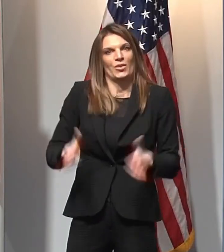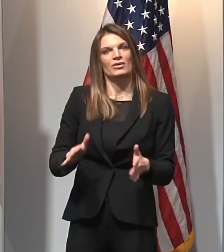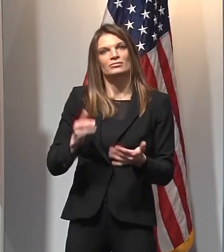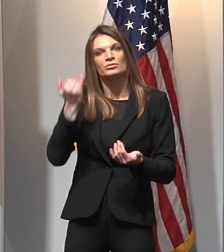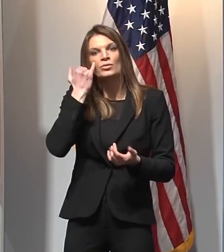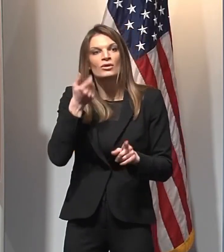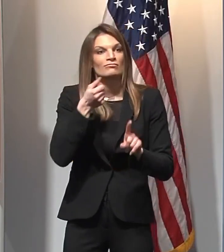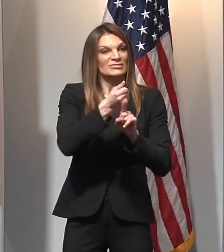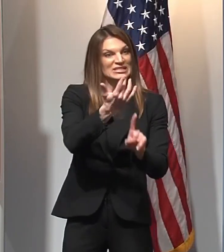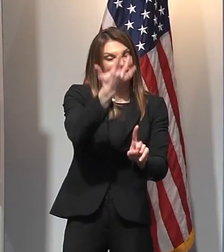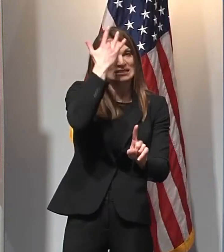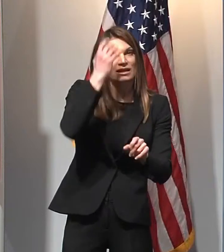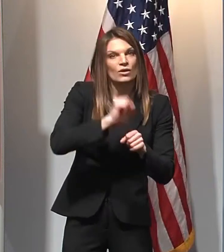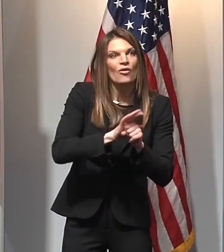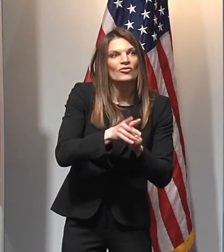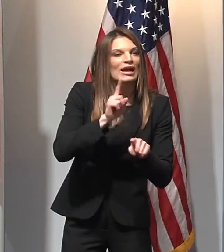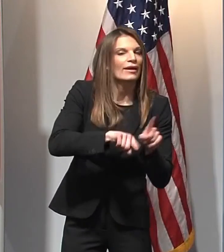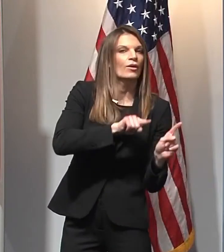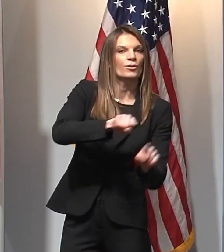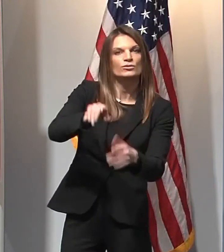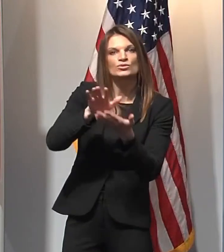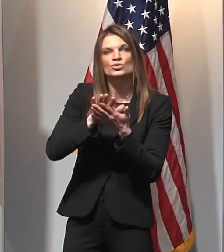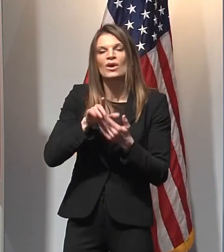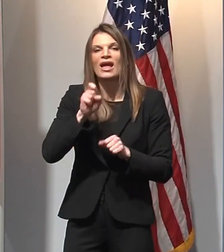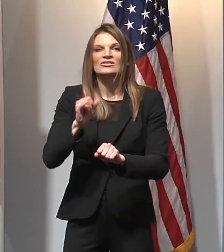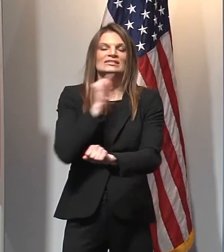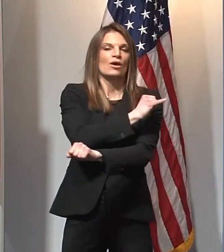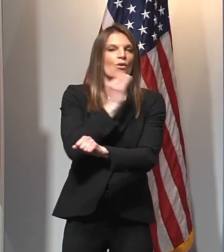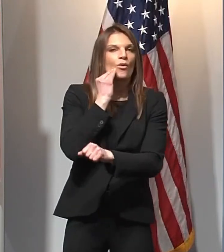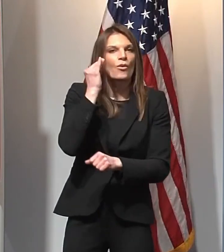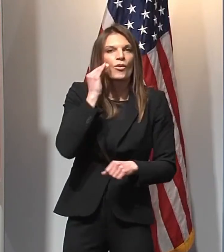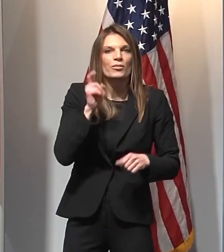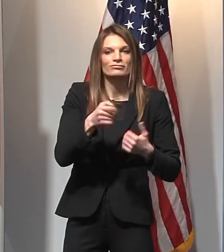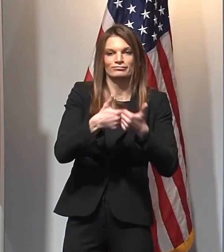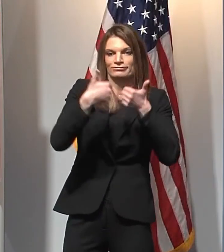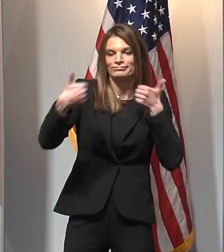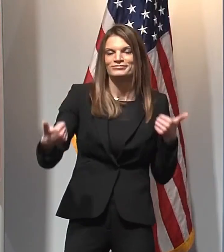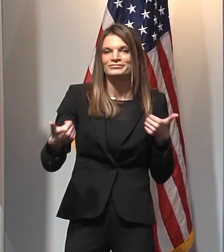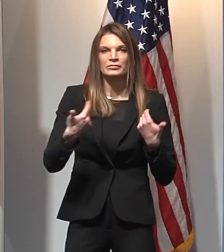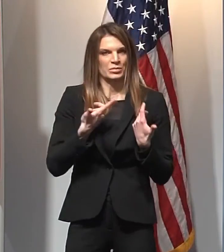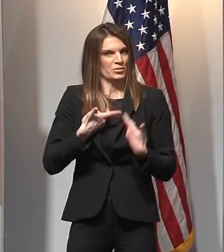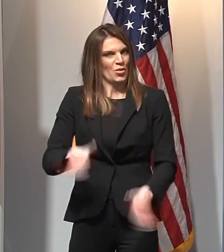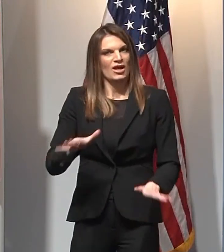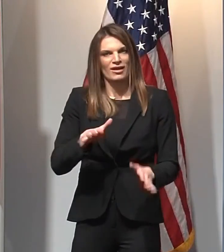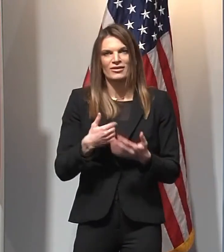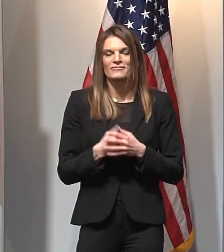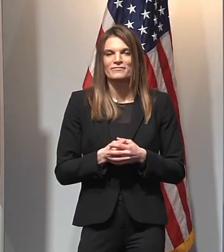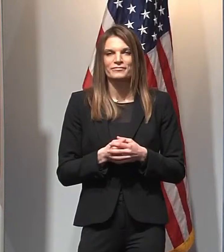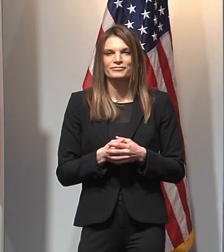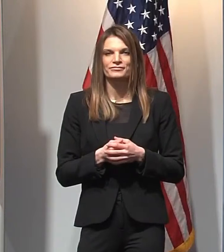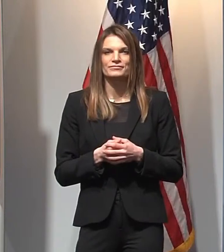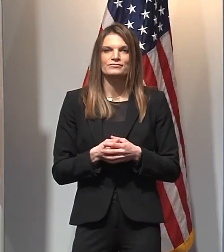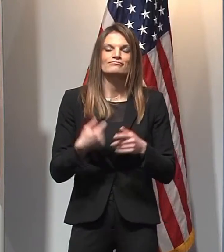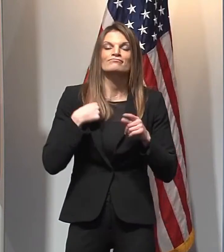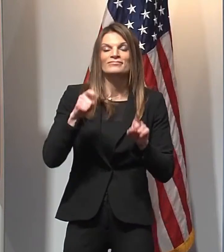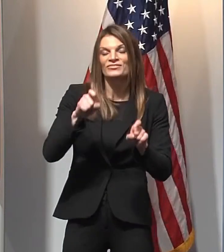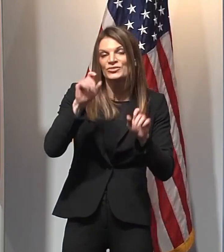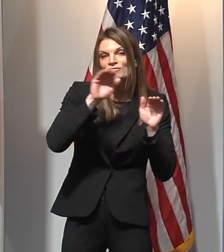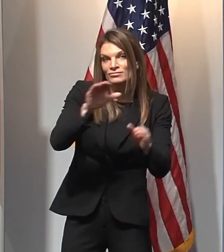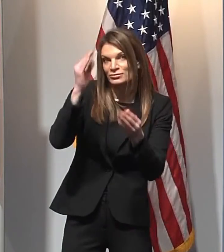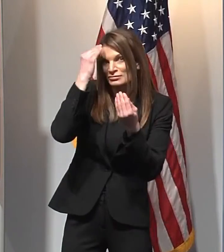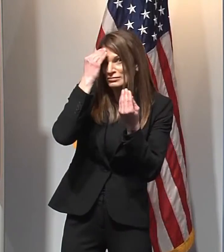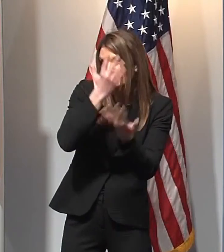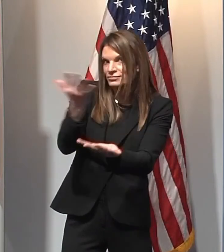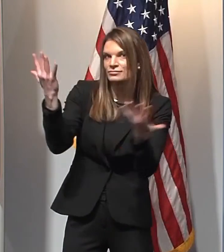of having COVID-19 or needing to quarantine because they have been exposed. I also want to remind people that